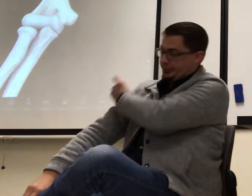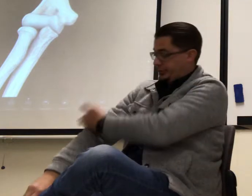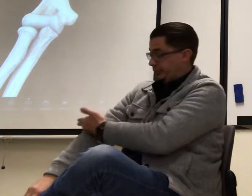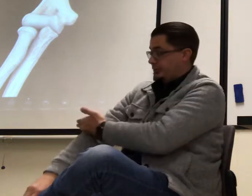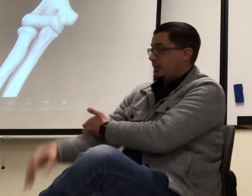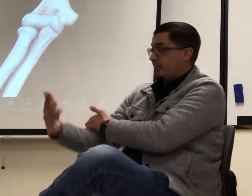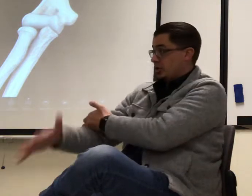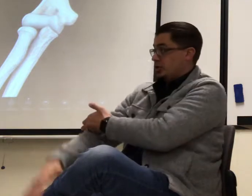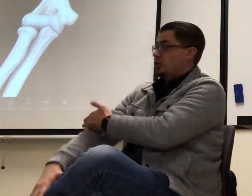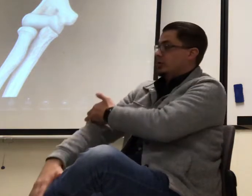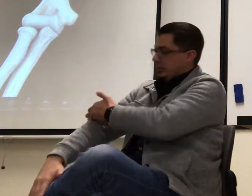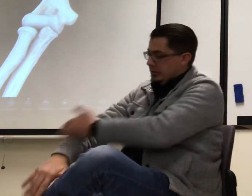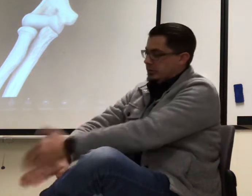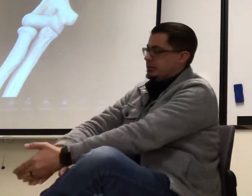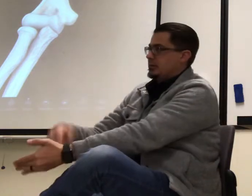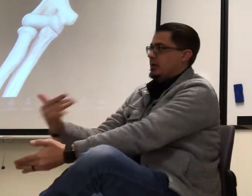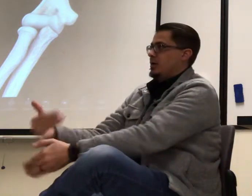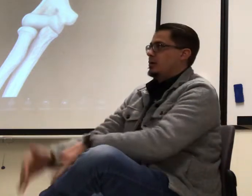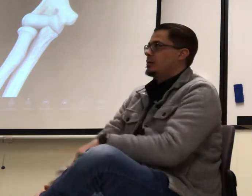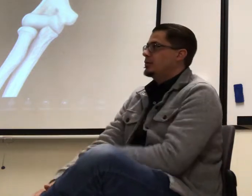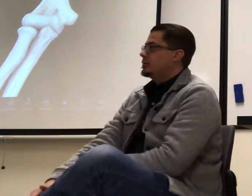the capitulum of the humerus.